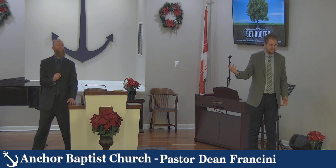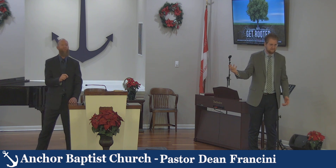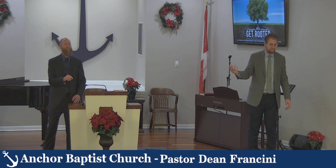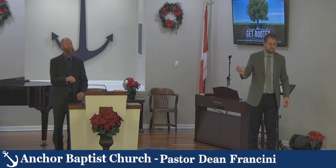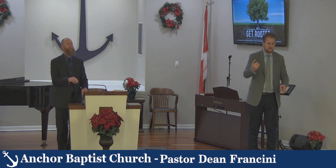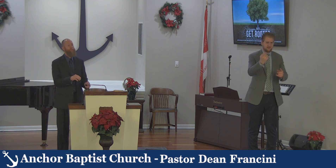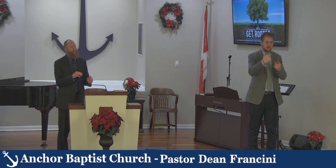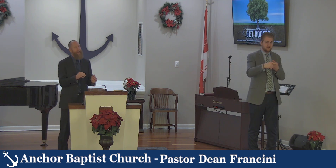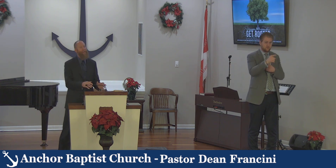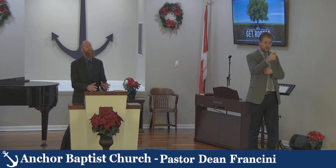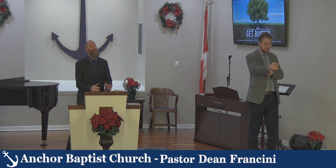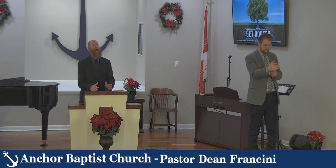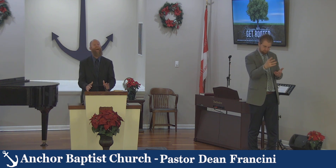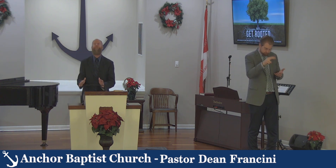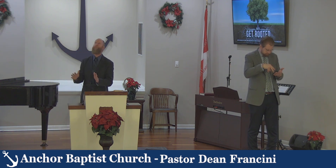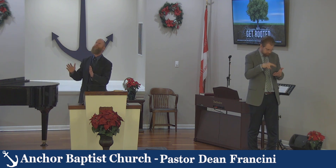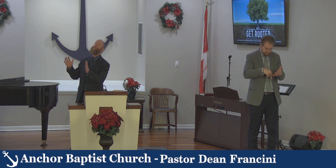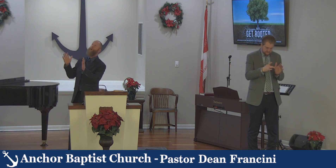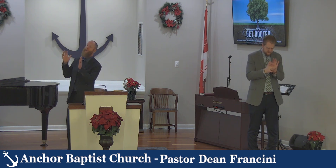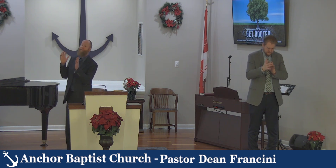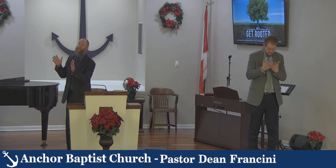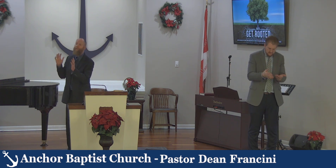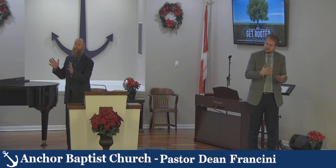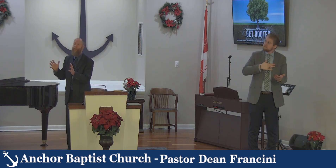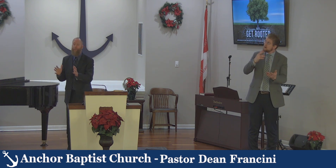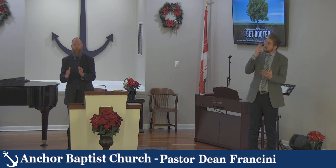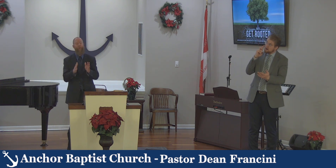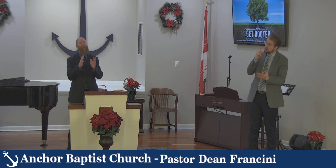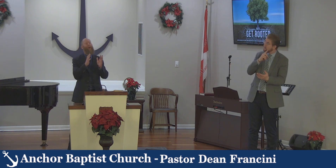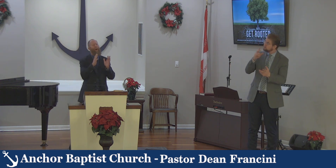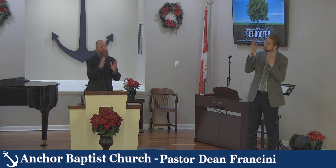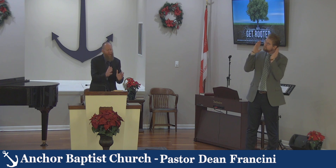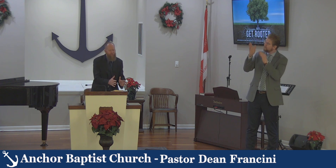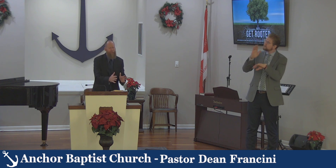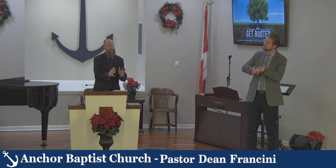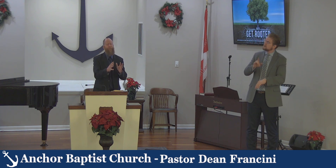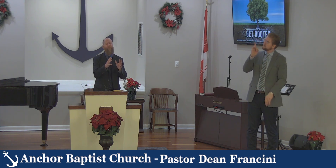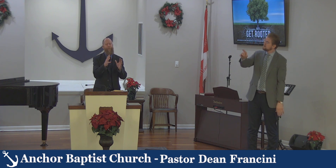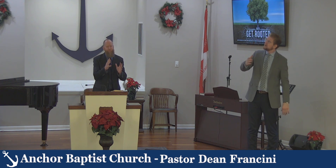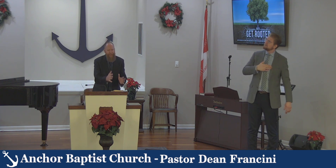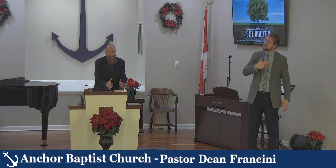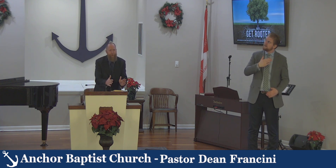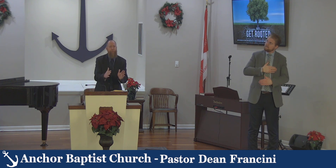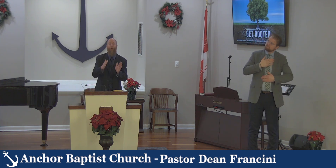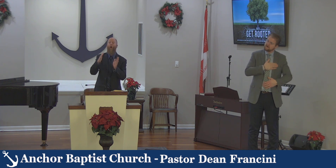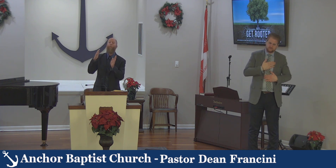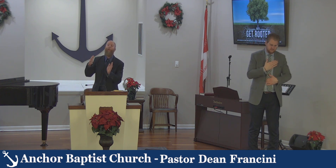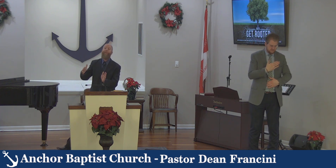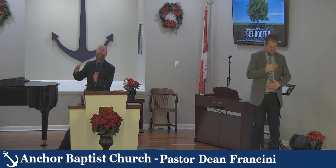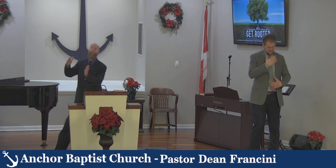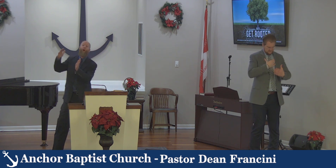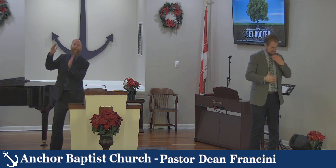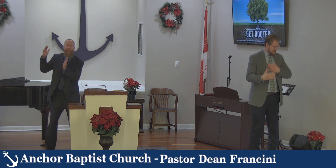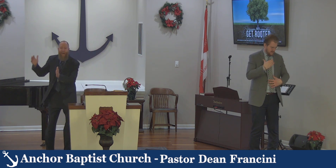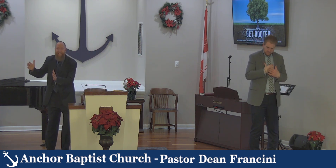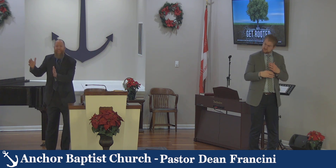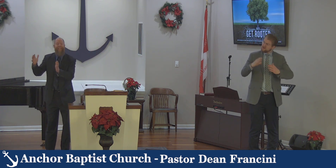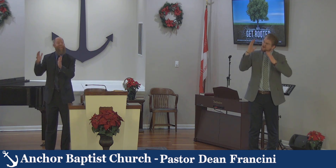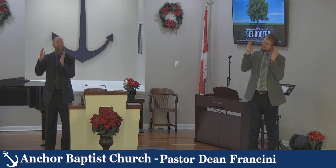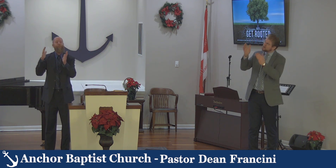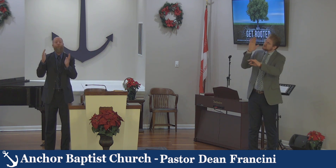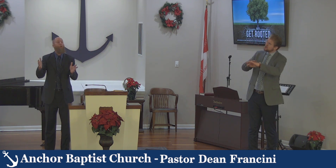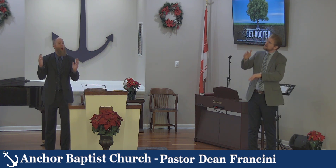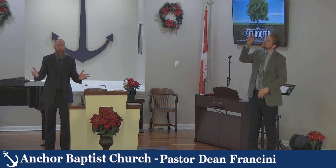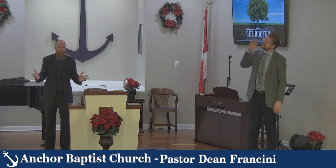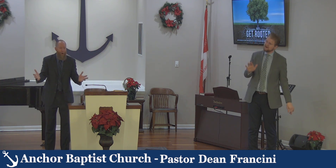your face is in the Word of God and your eyes are set upon heavenly things and your affections and your desires are placed upon God,